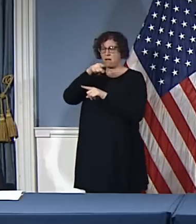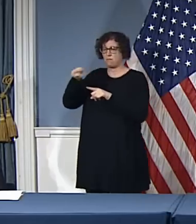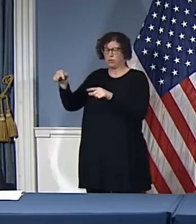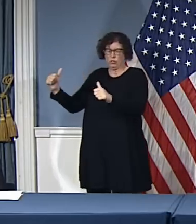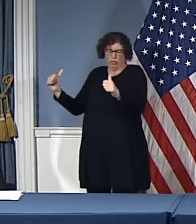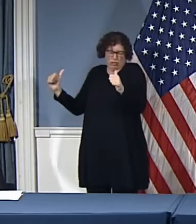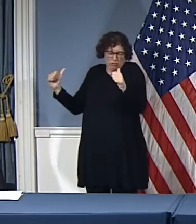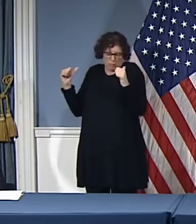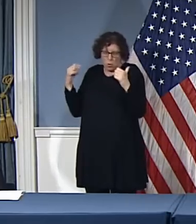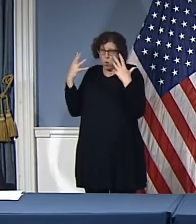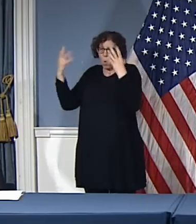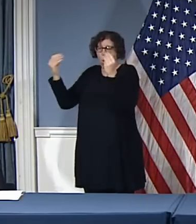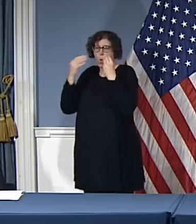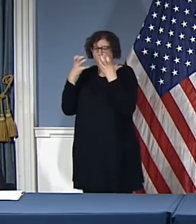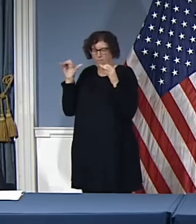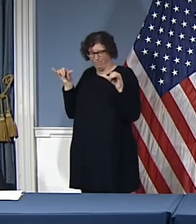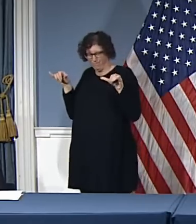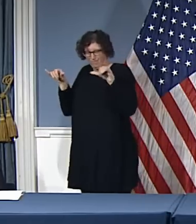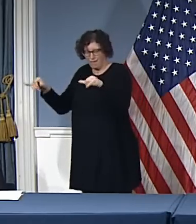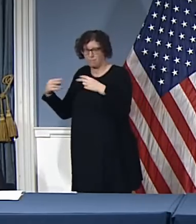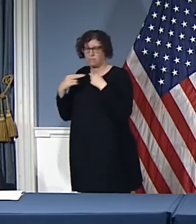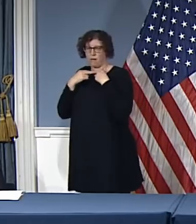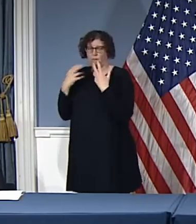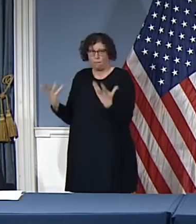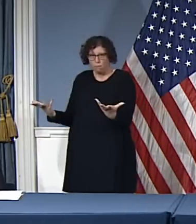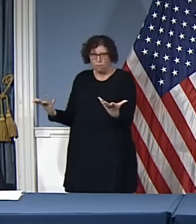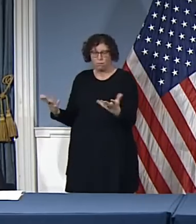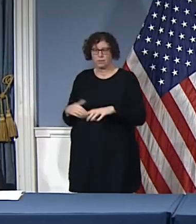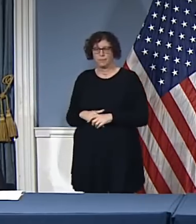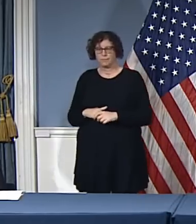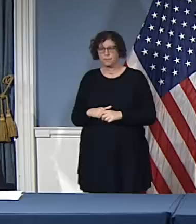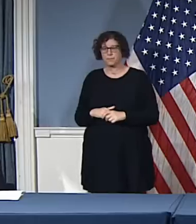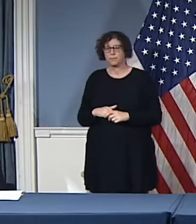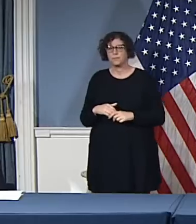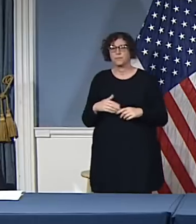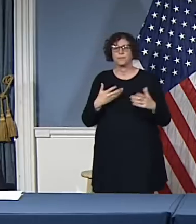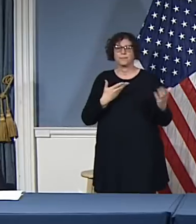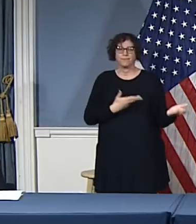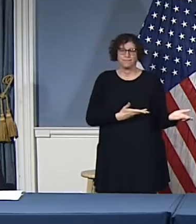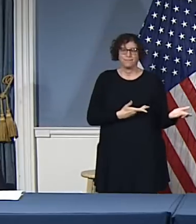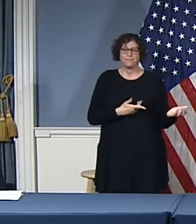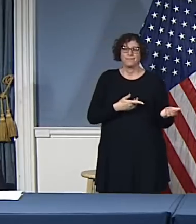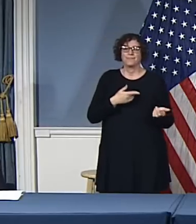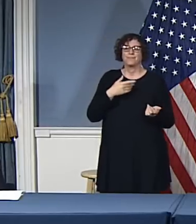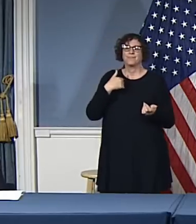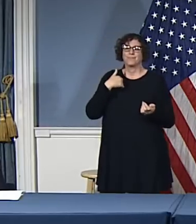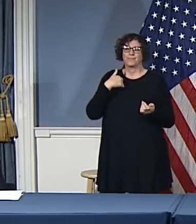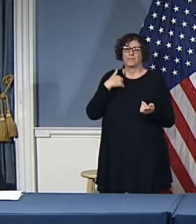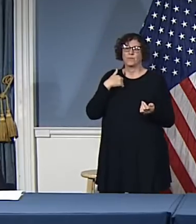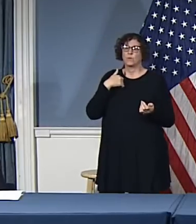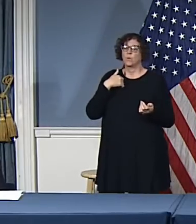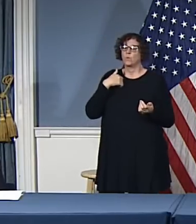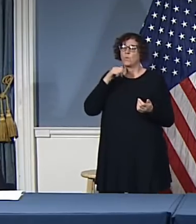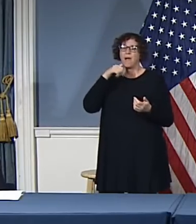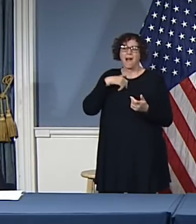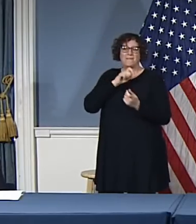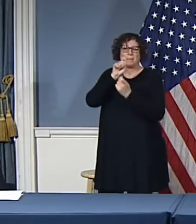it's based on some of the other work that we do with supervised release, so we'll get you details on